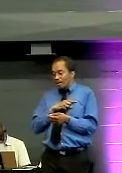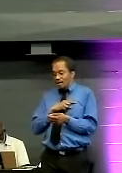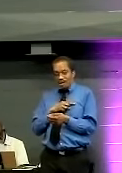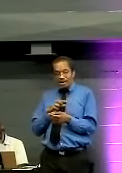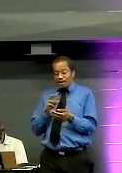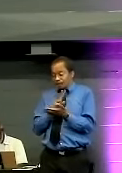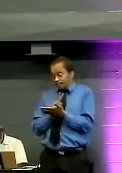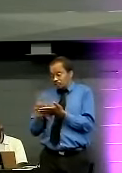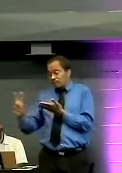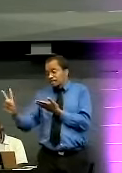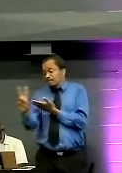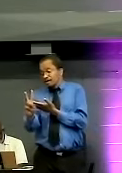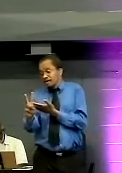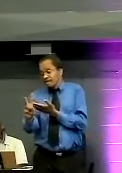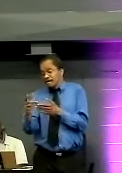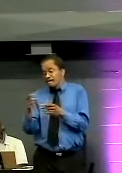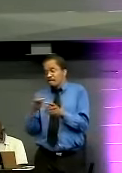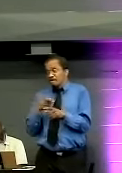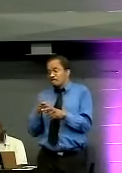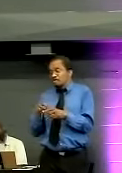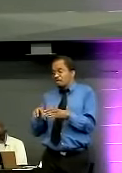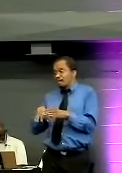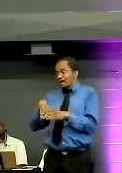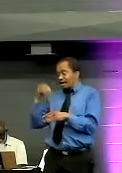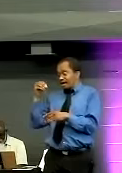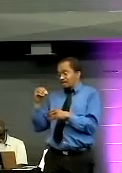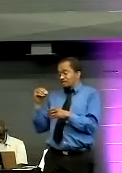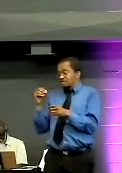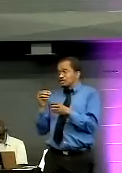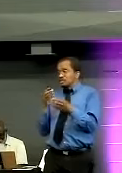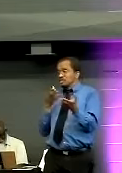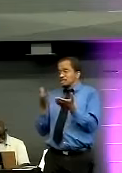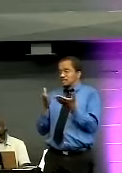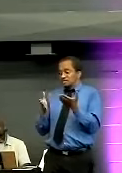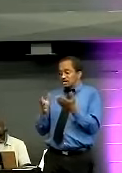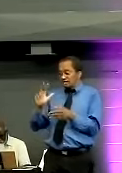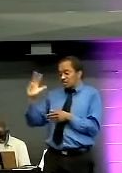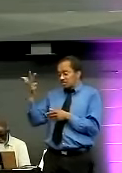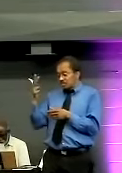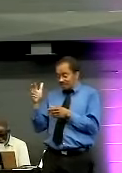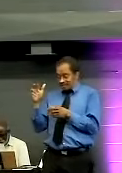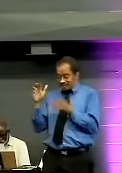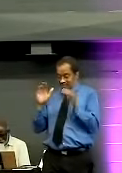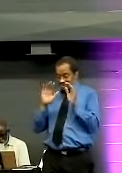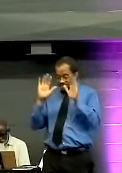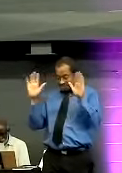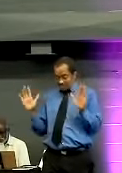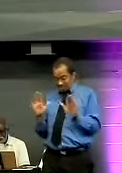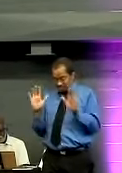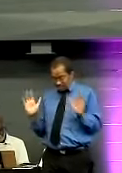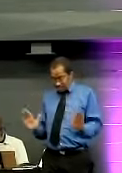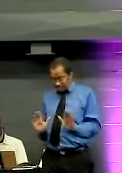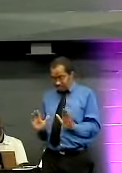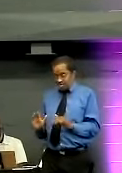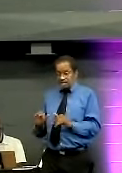We're 2 weeks away from our outdoor service. The third Sunday, we're going to do outdoor. That's Father's Day. And we're also going to